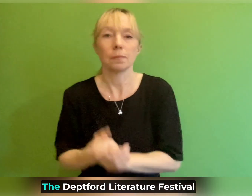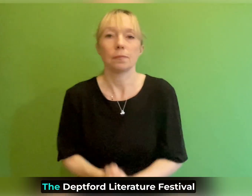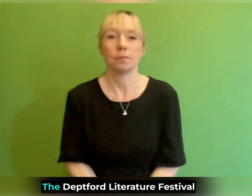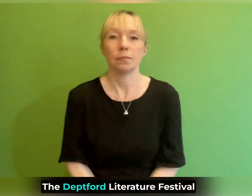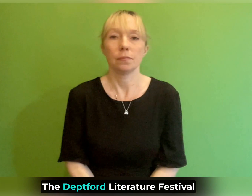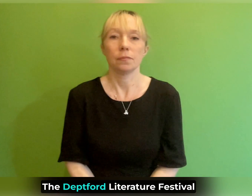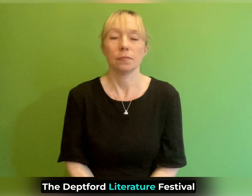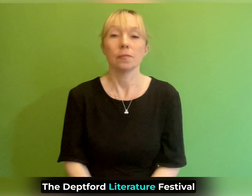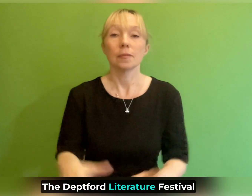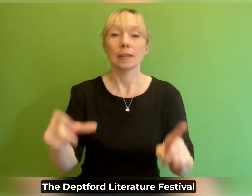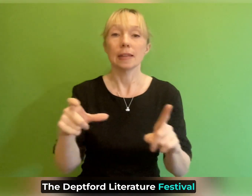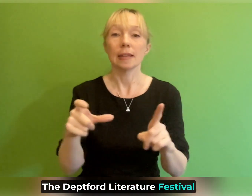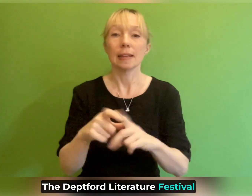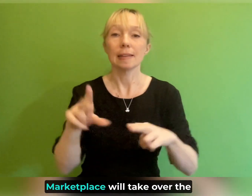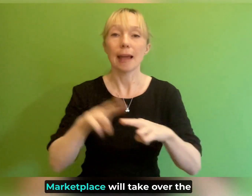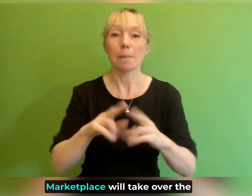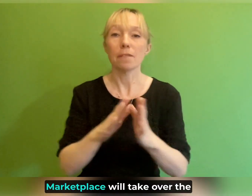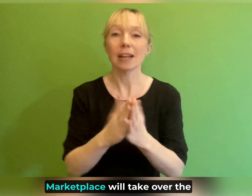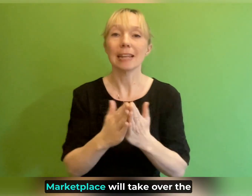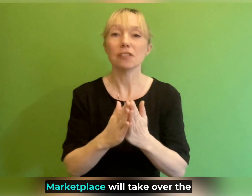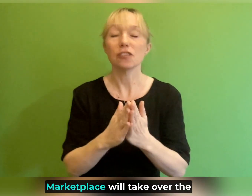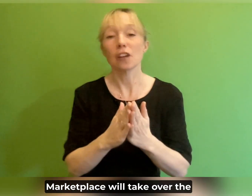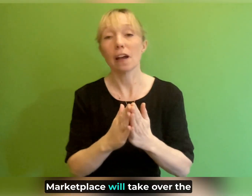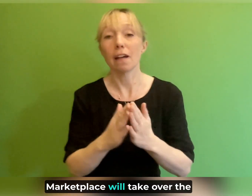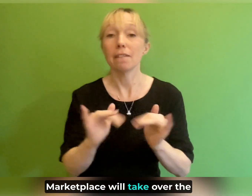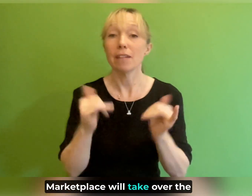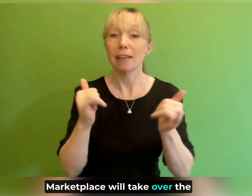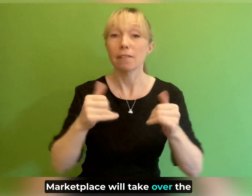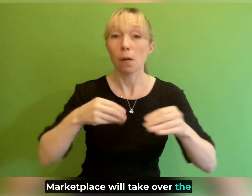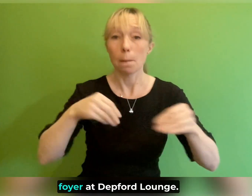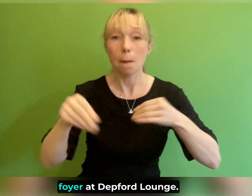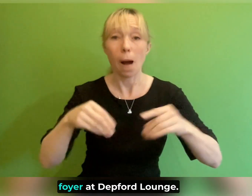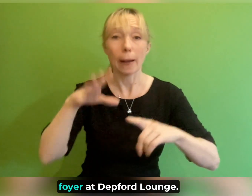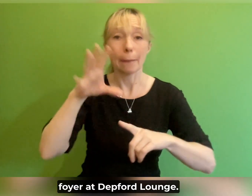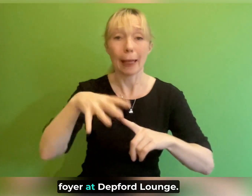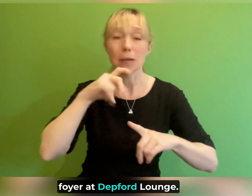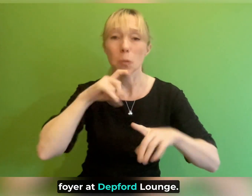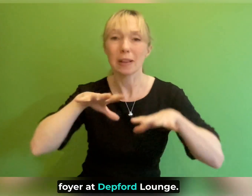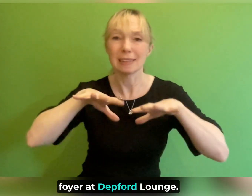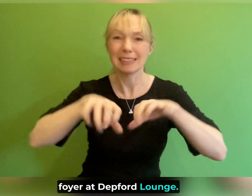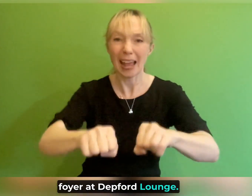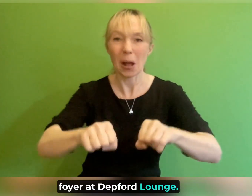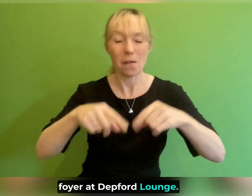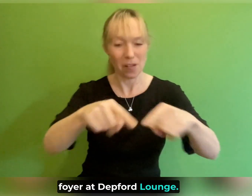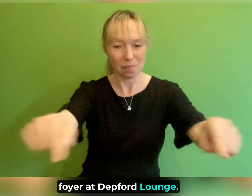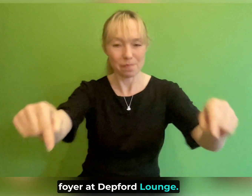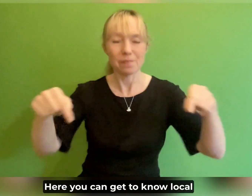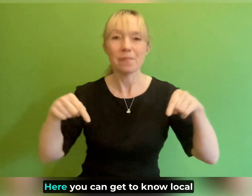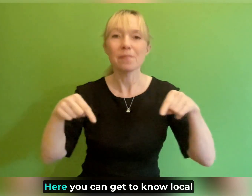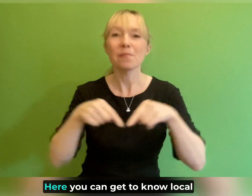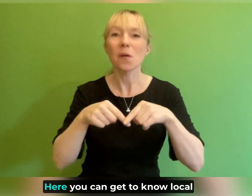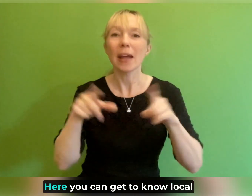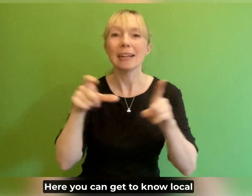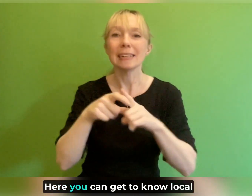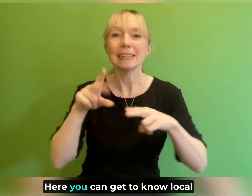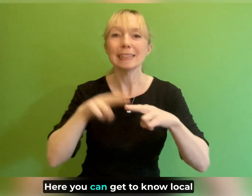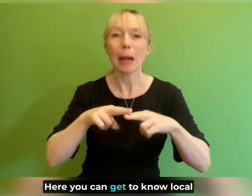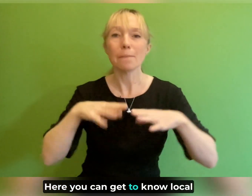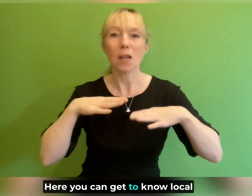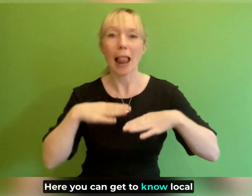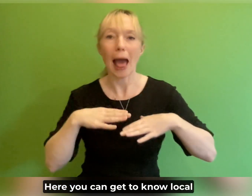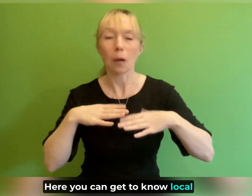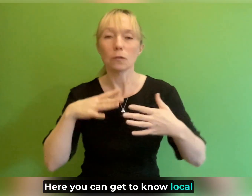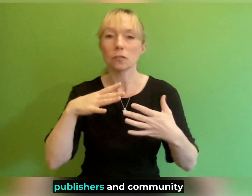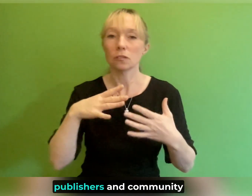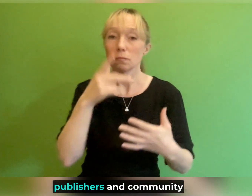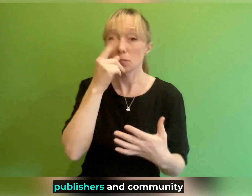The Deptford Literature Festival Marketplace will take over the foyer at Deptford Lounge. Here you can